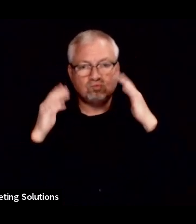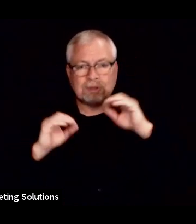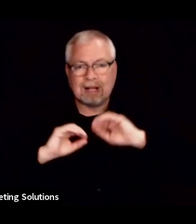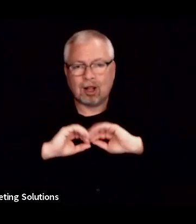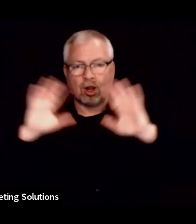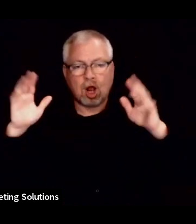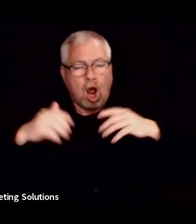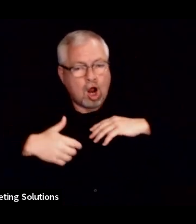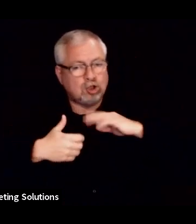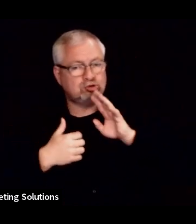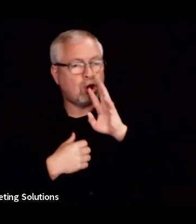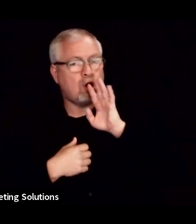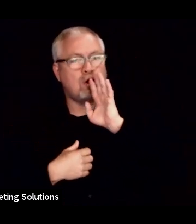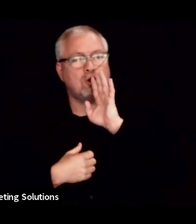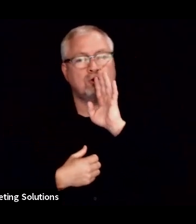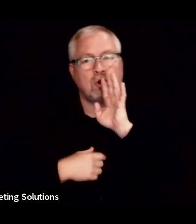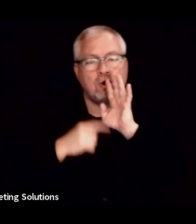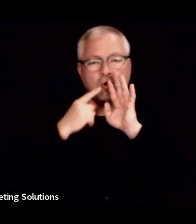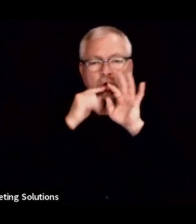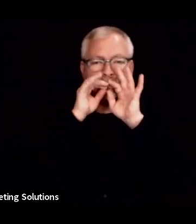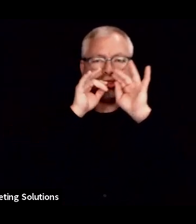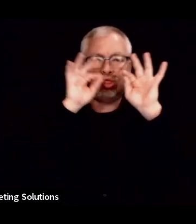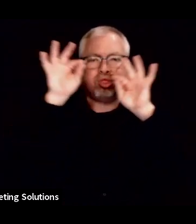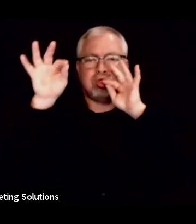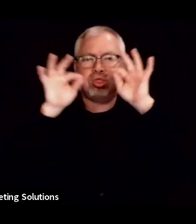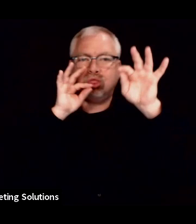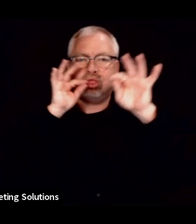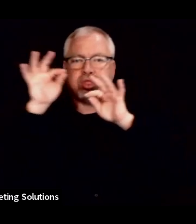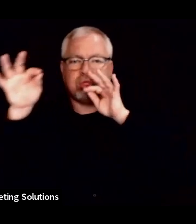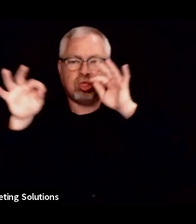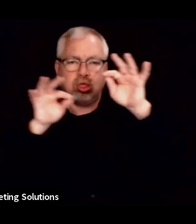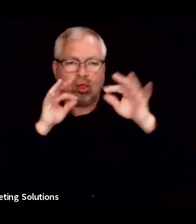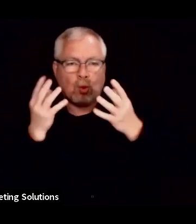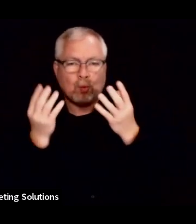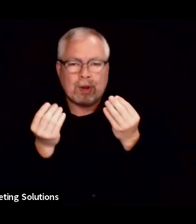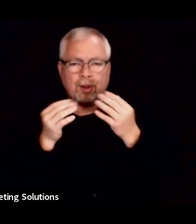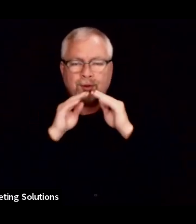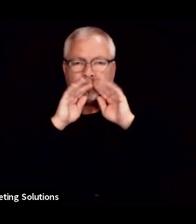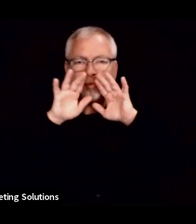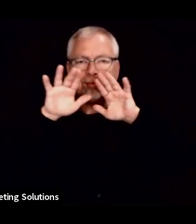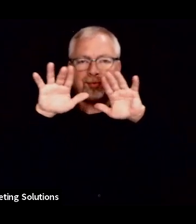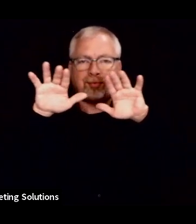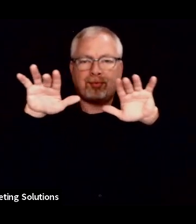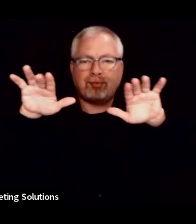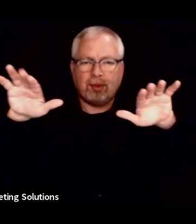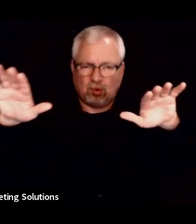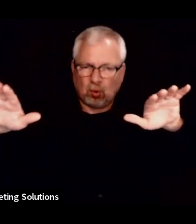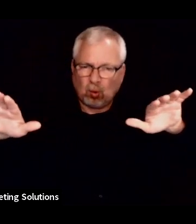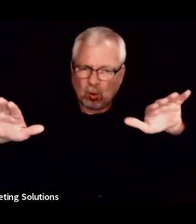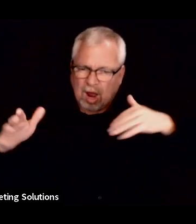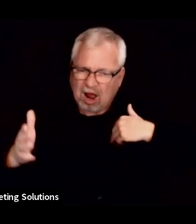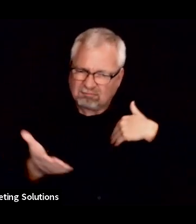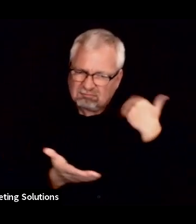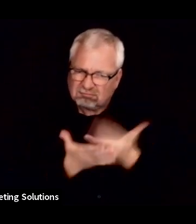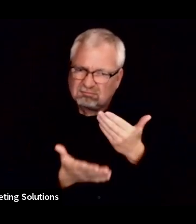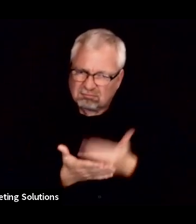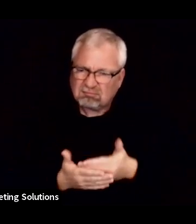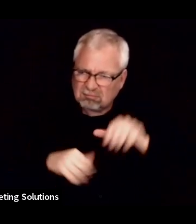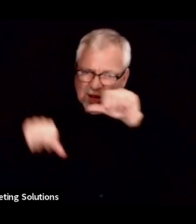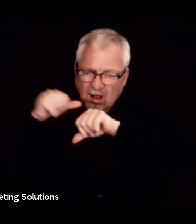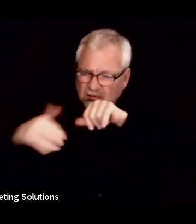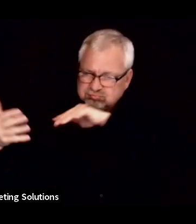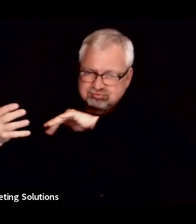and singing are really pretty important transmission